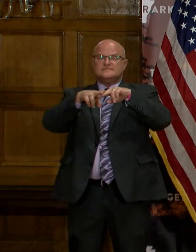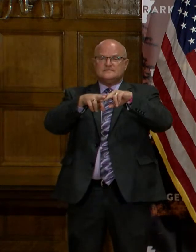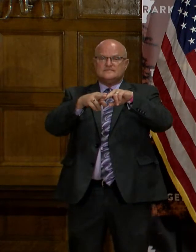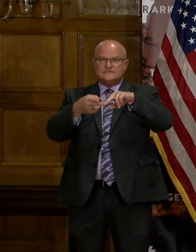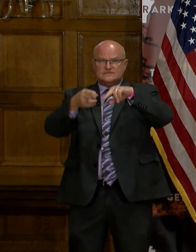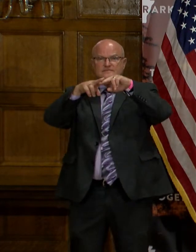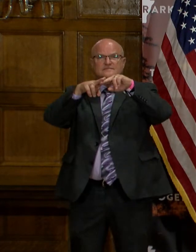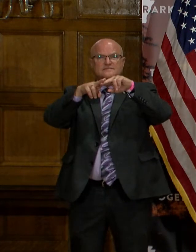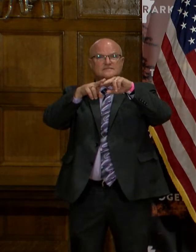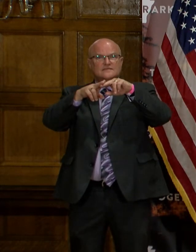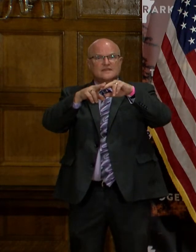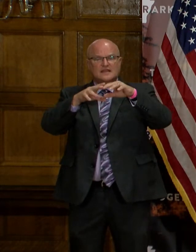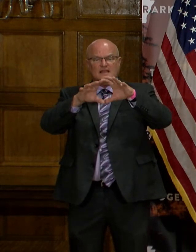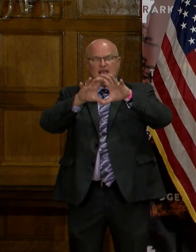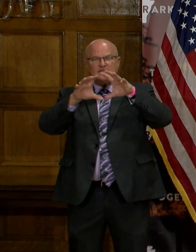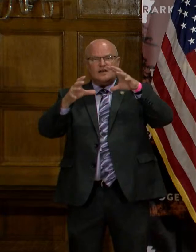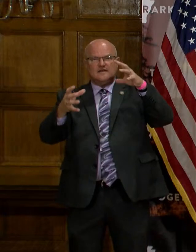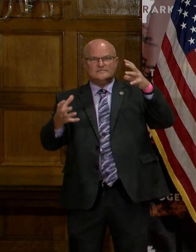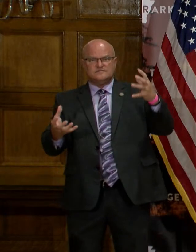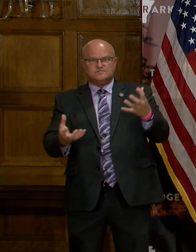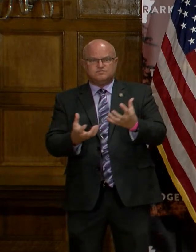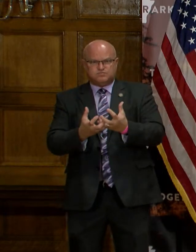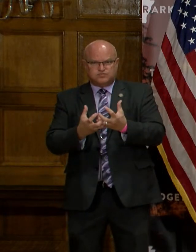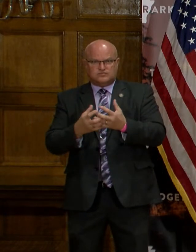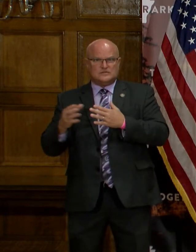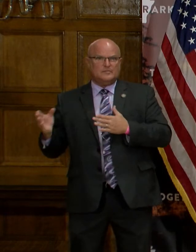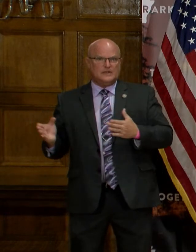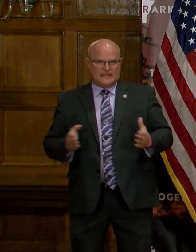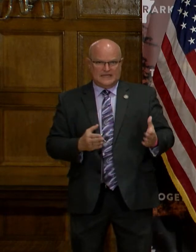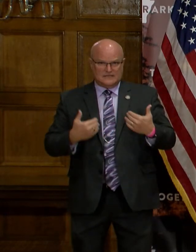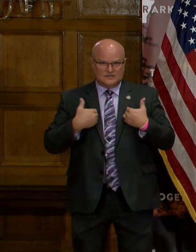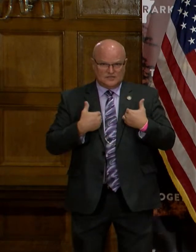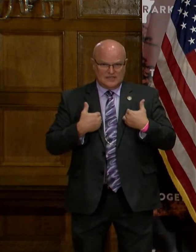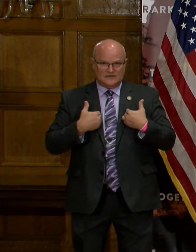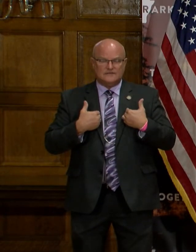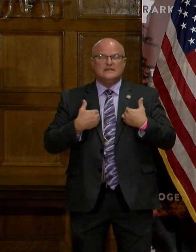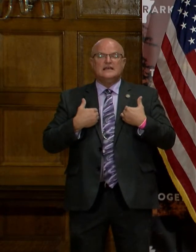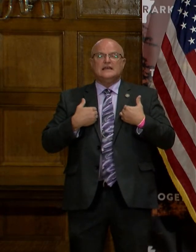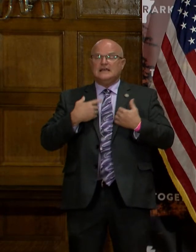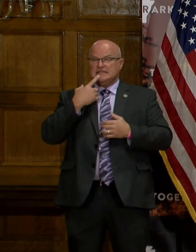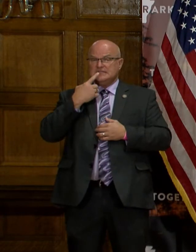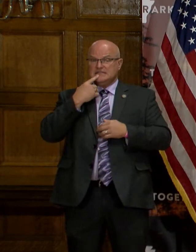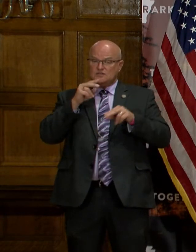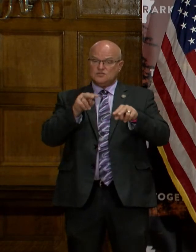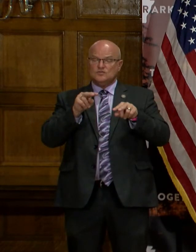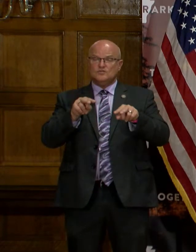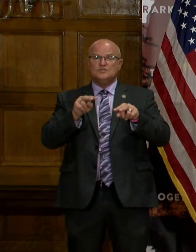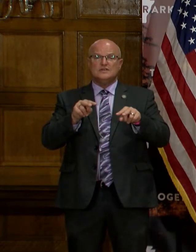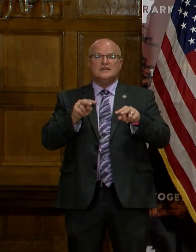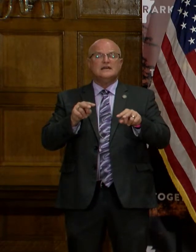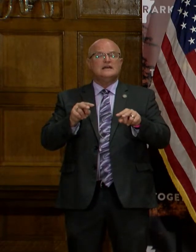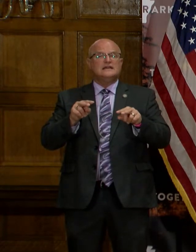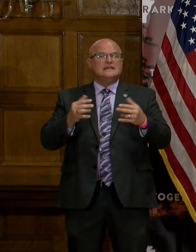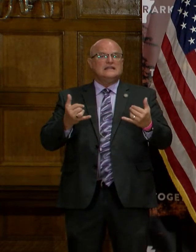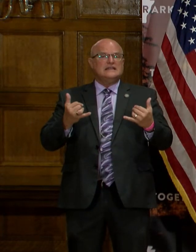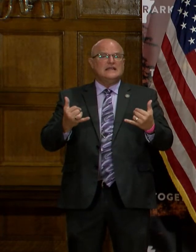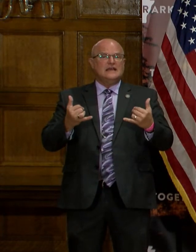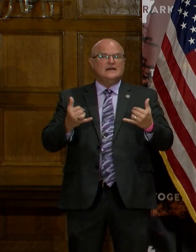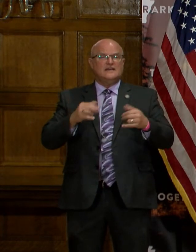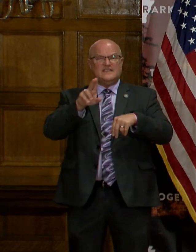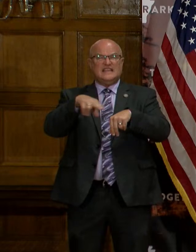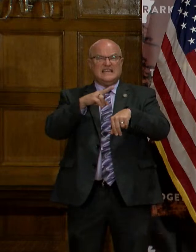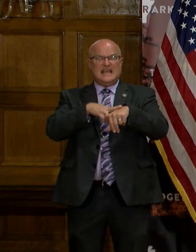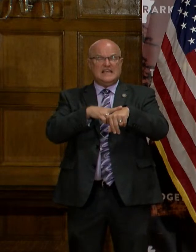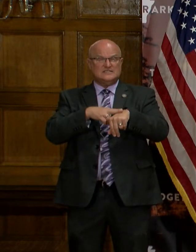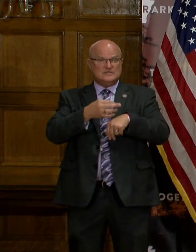upon layer, and you have a very effective strategy. And as I said, you look at the